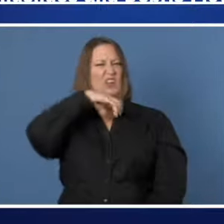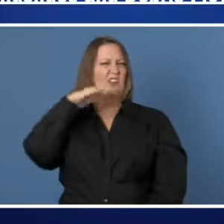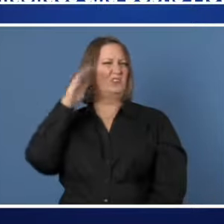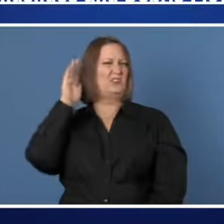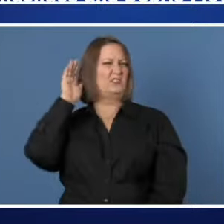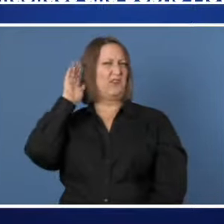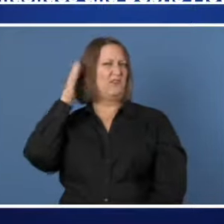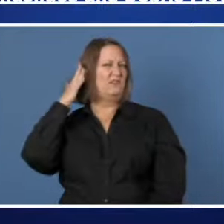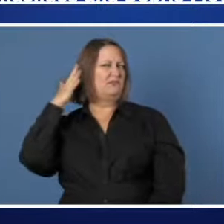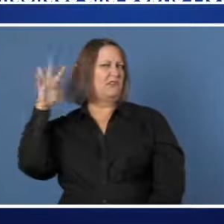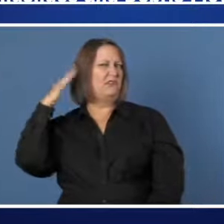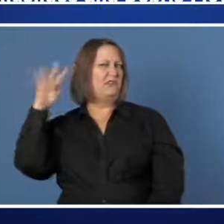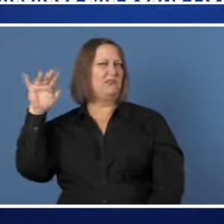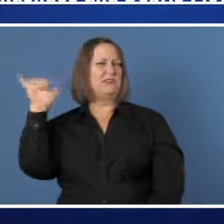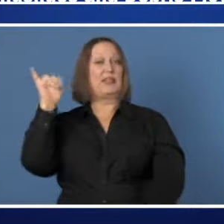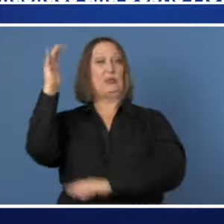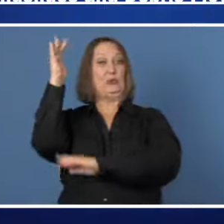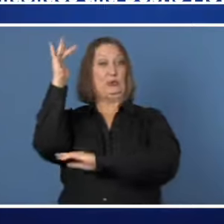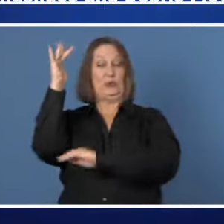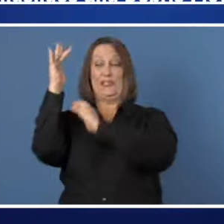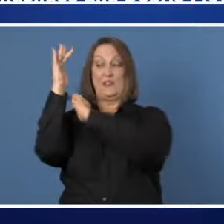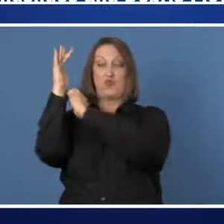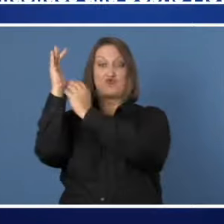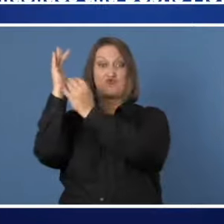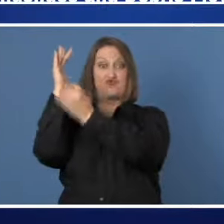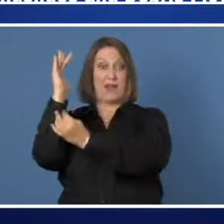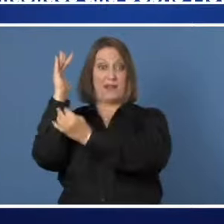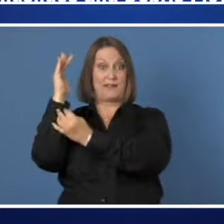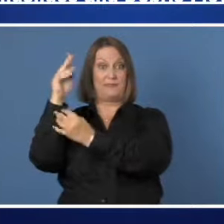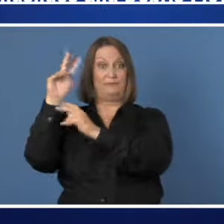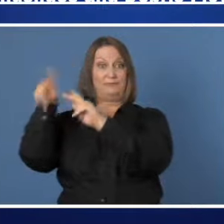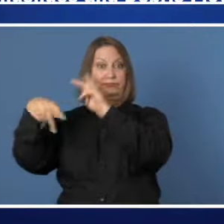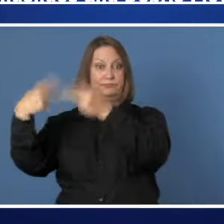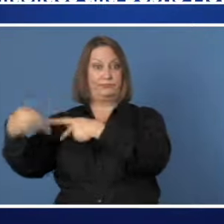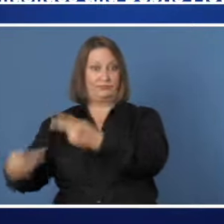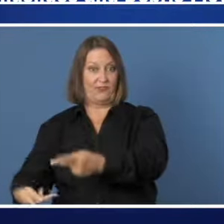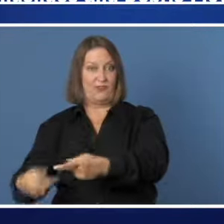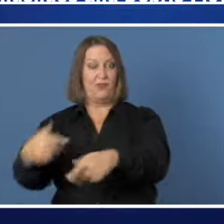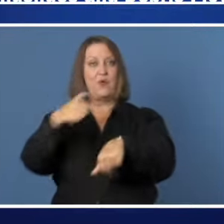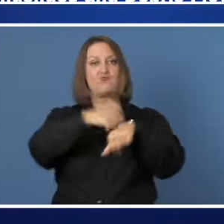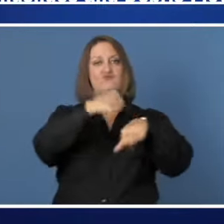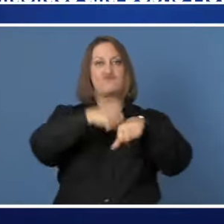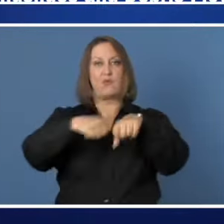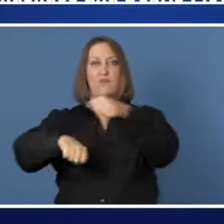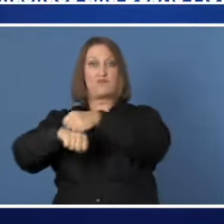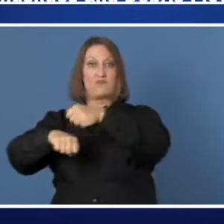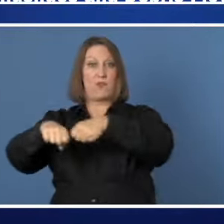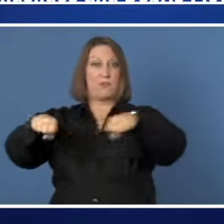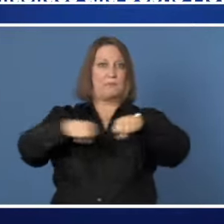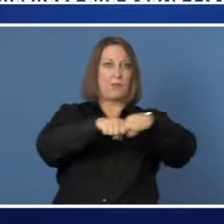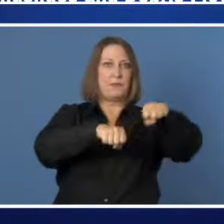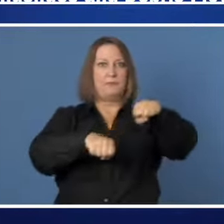Unusual sounds, such as trees cracking or boulders knocking together,